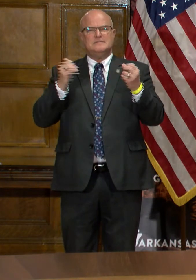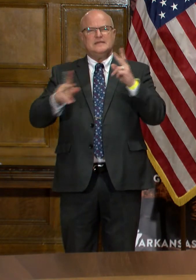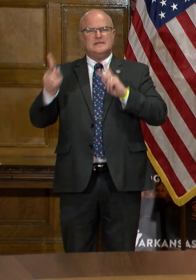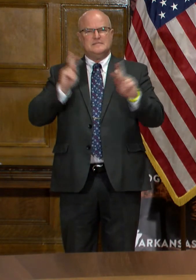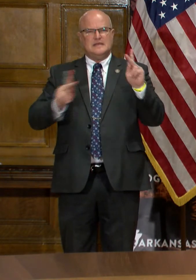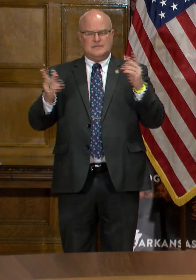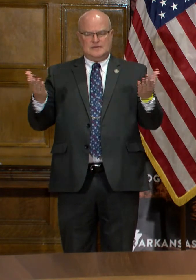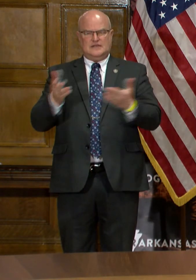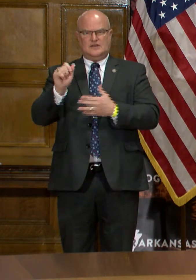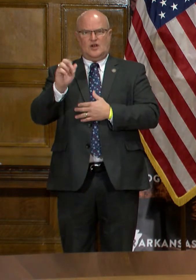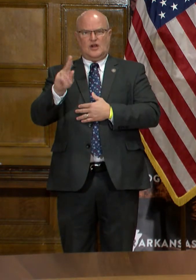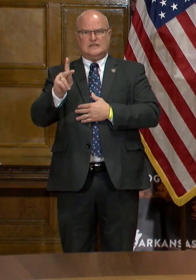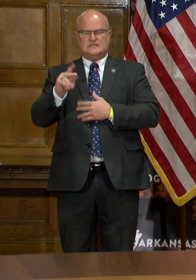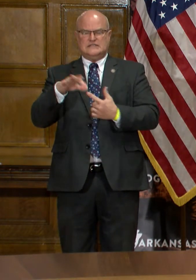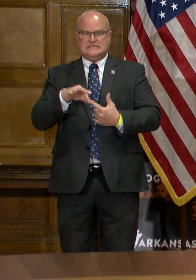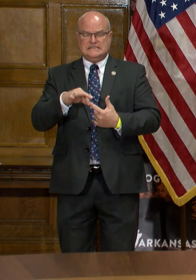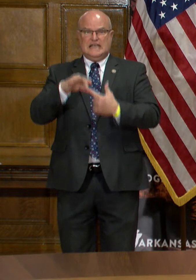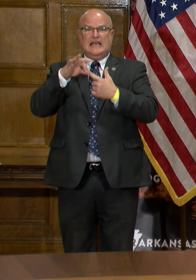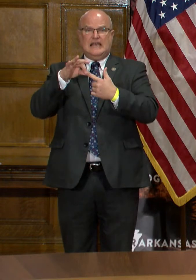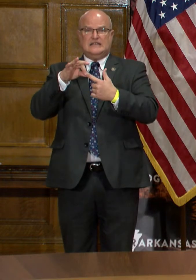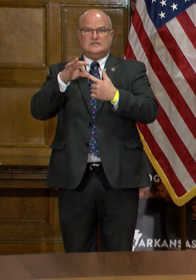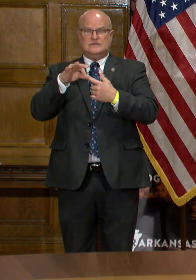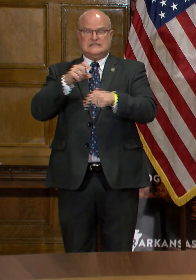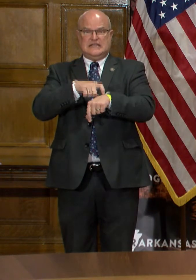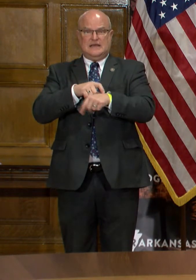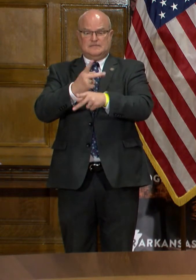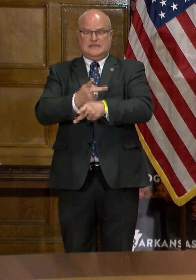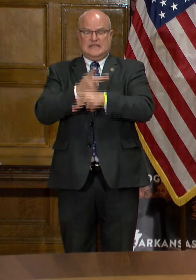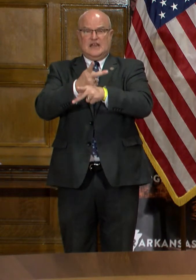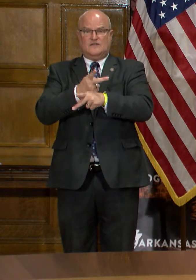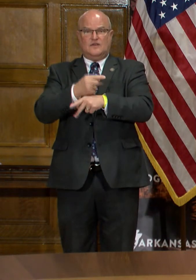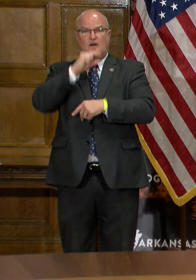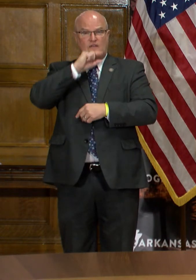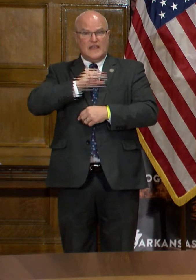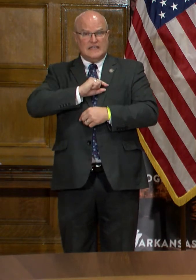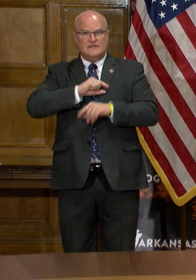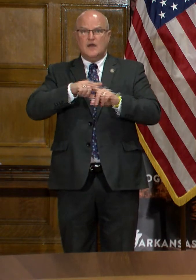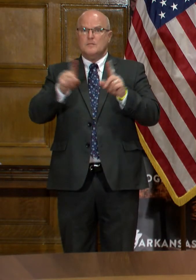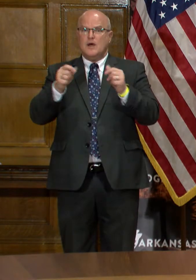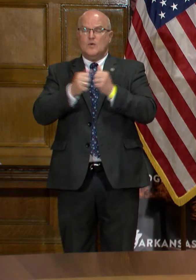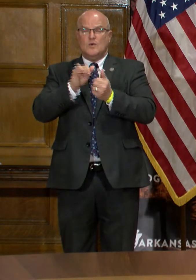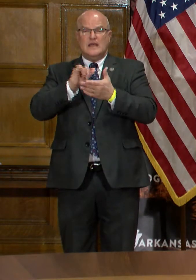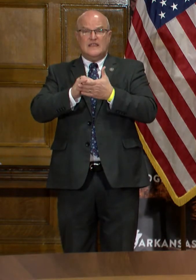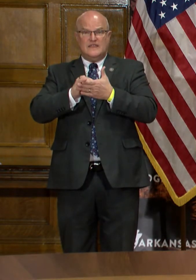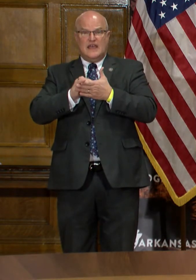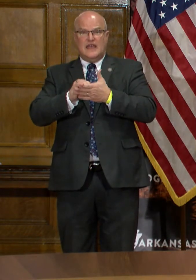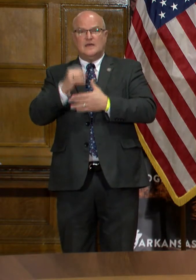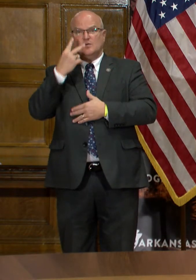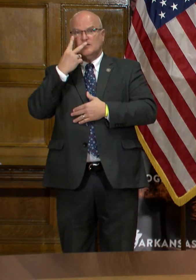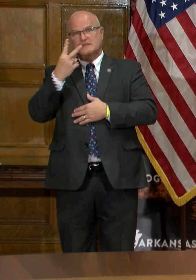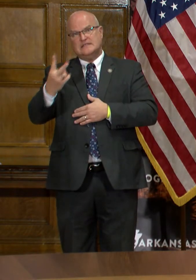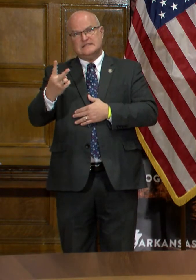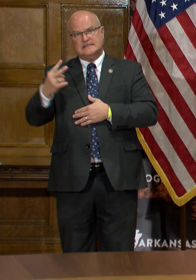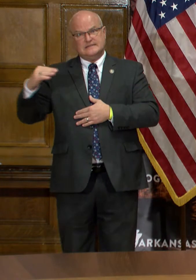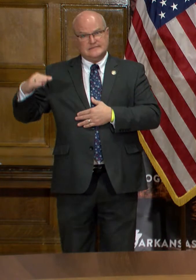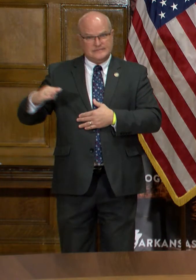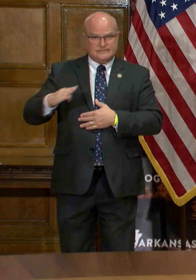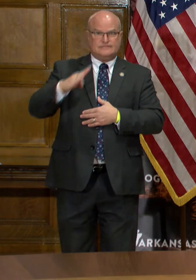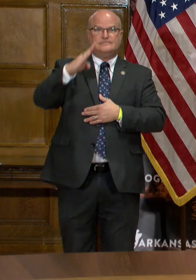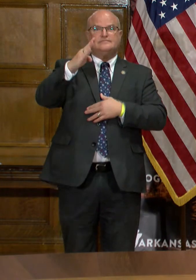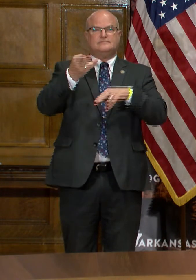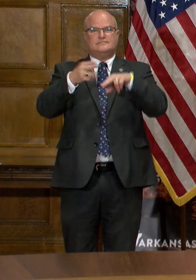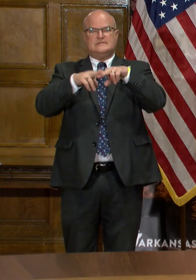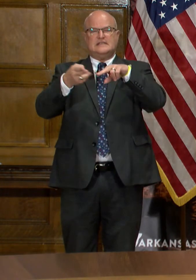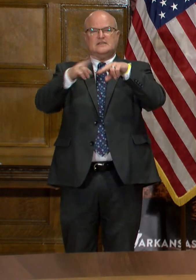of Arkansans really took extra steps to be careful over Thanksgiving, and yet even with that, we see an